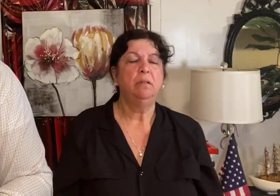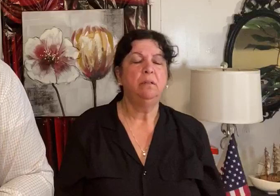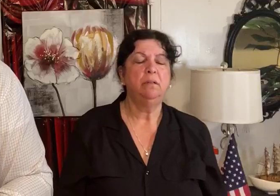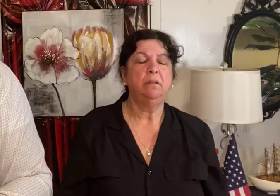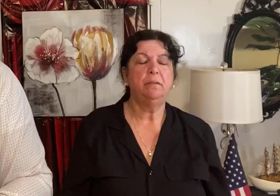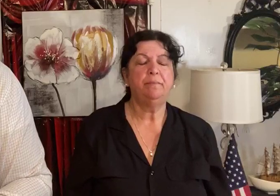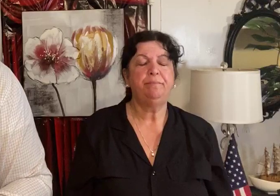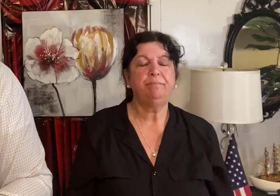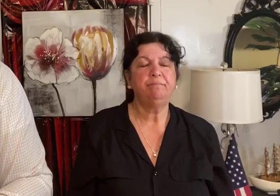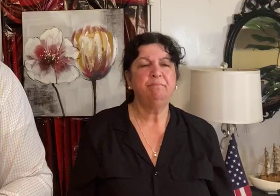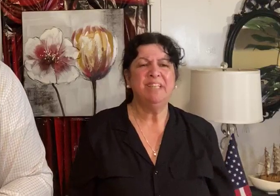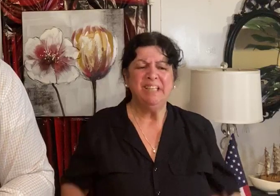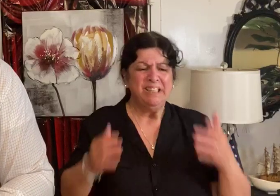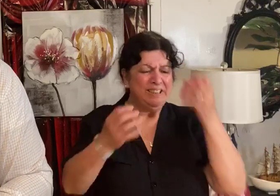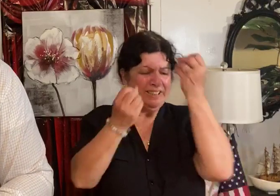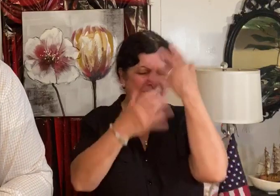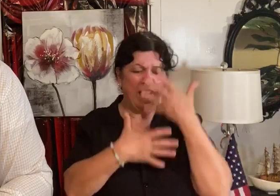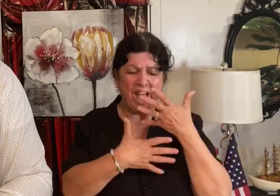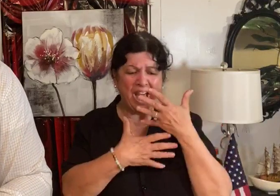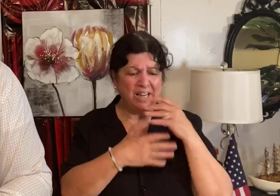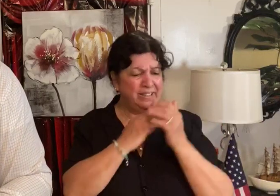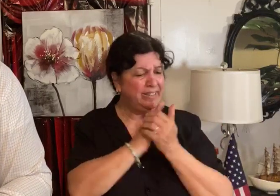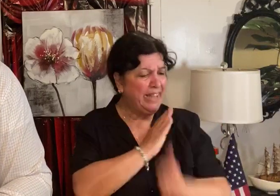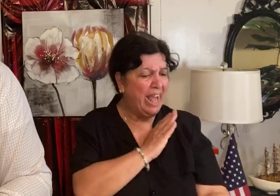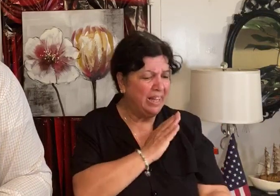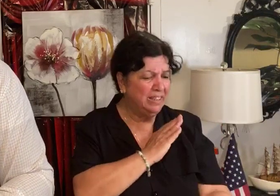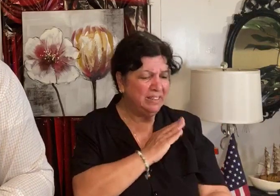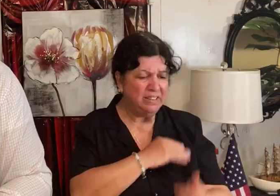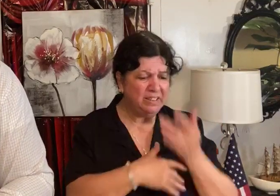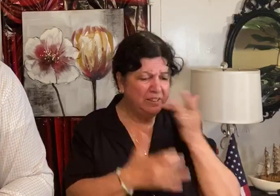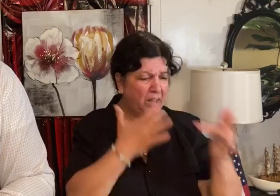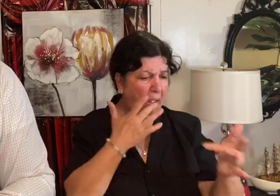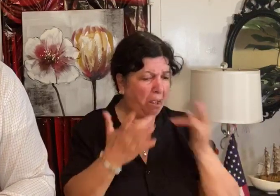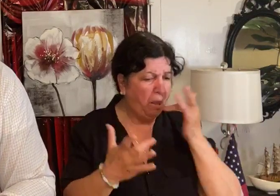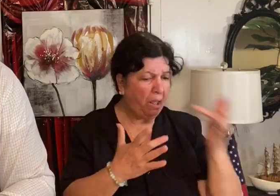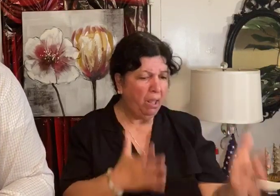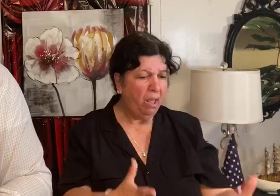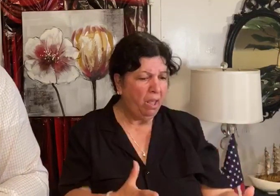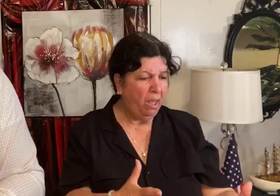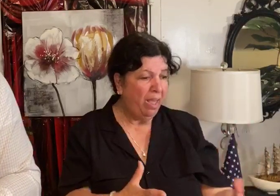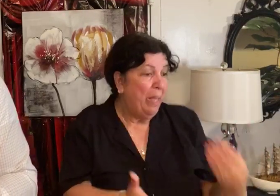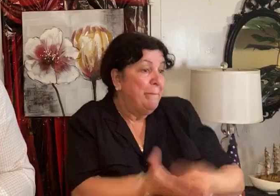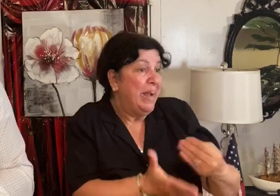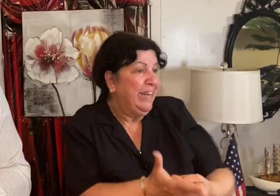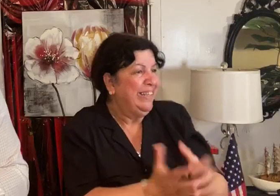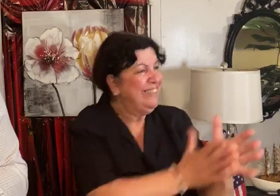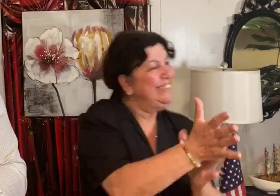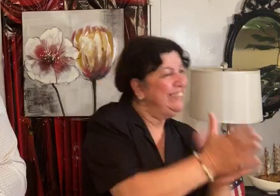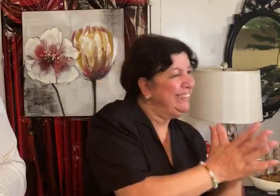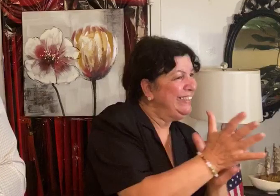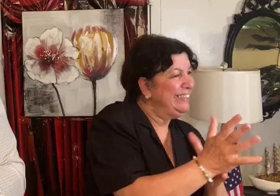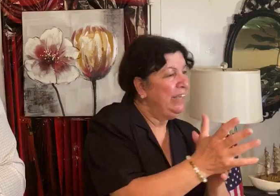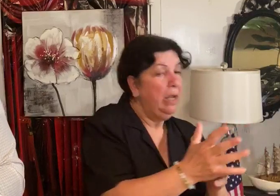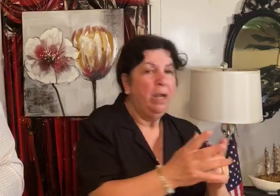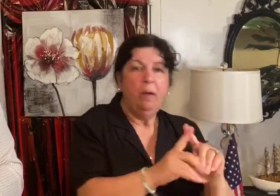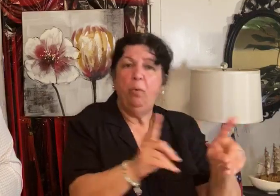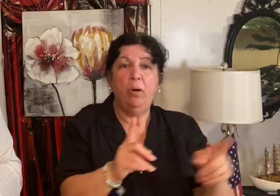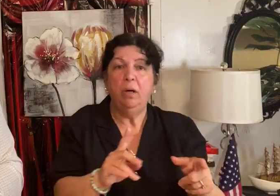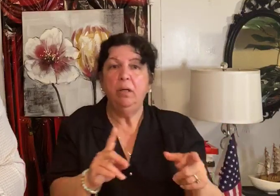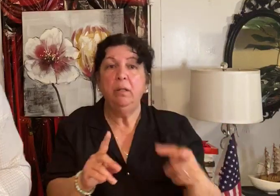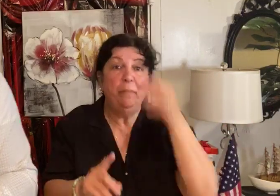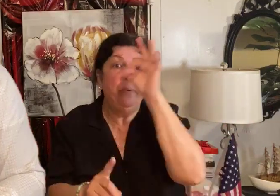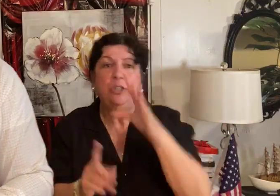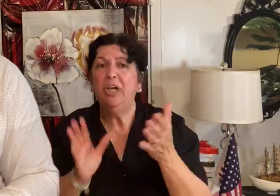Sad that talented singers, if money's involved, Hollywood's involved, count me in. But then when the preacher asks